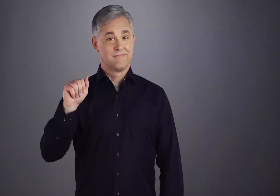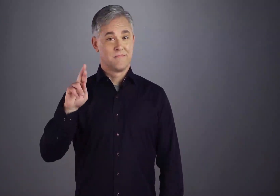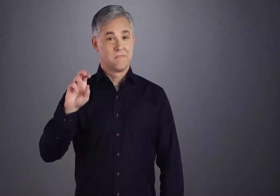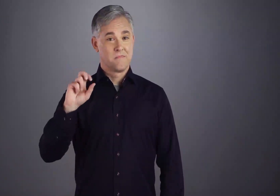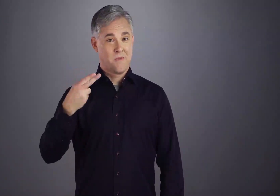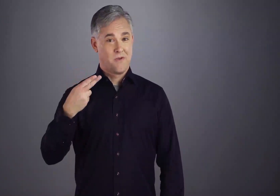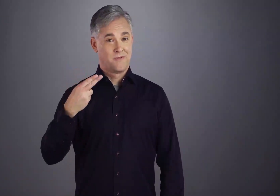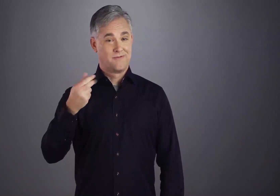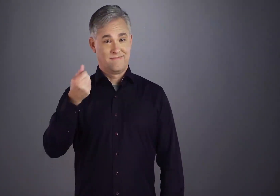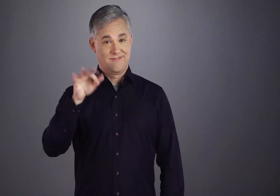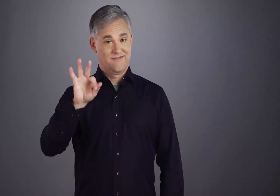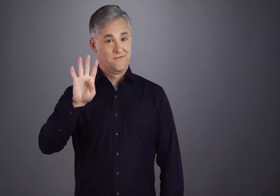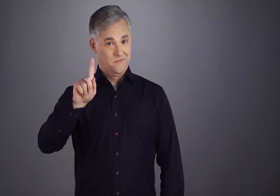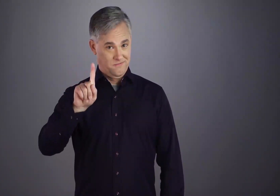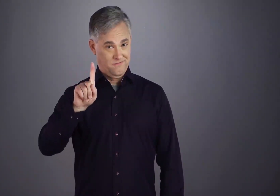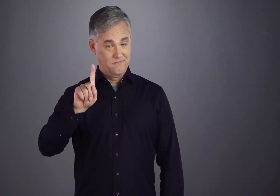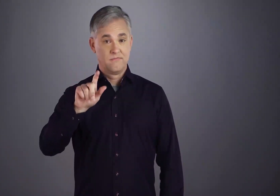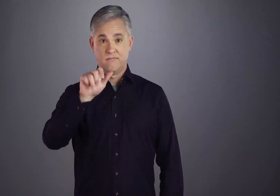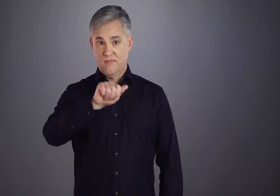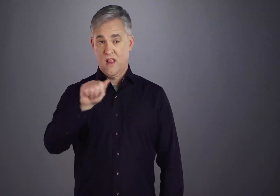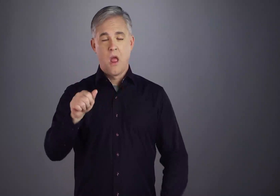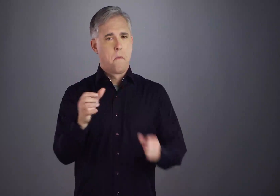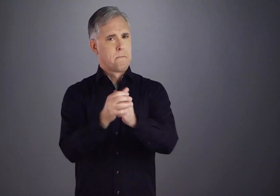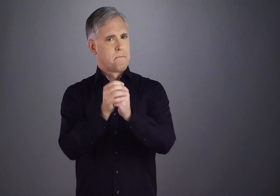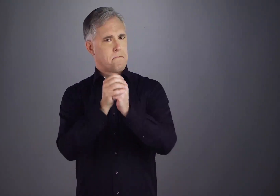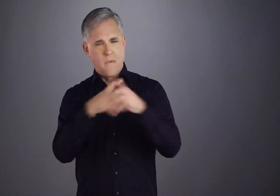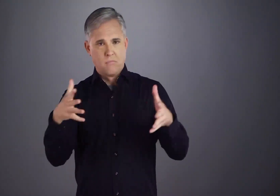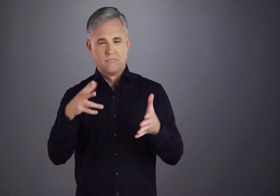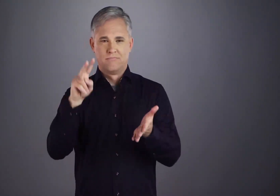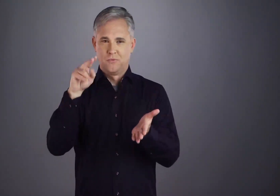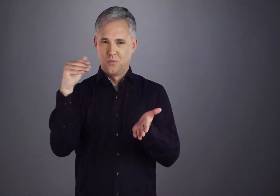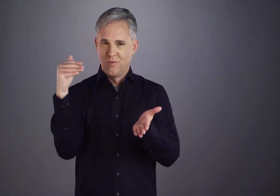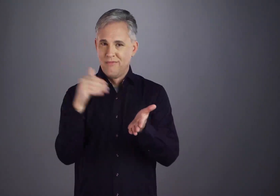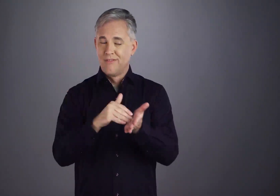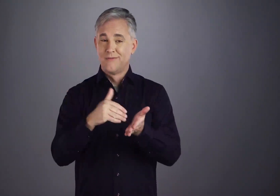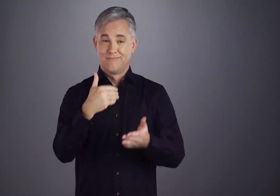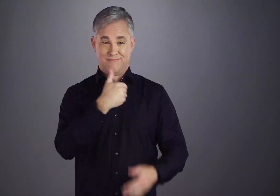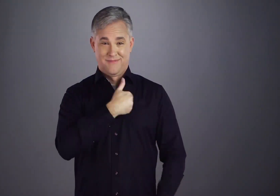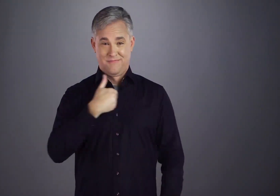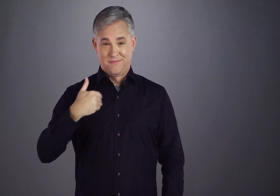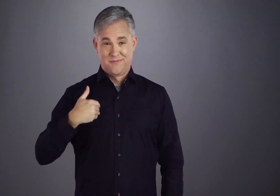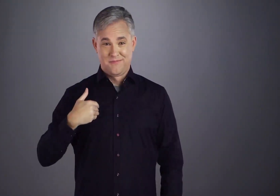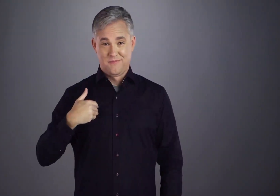By March 1941, the membership had shot up to 2,000.